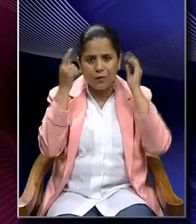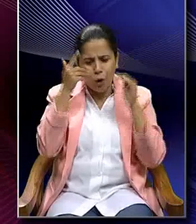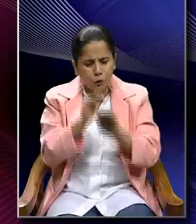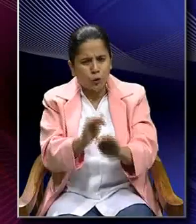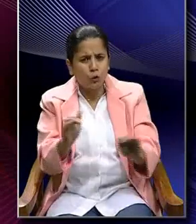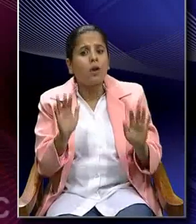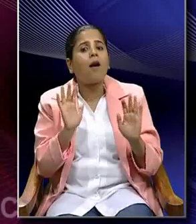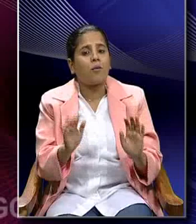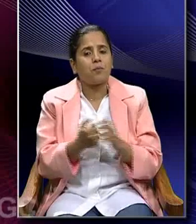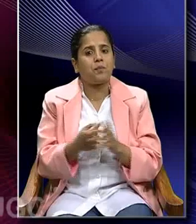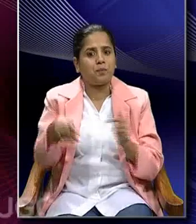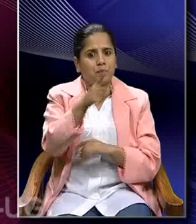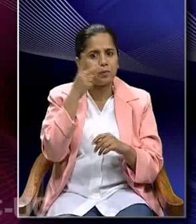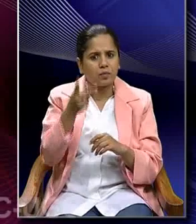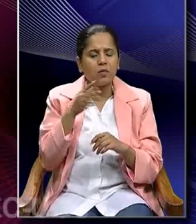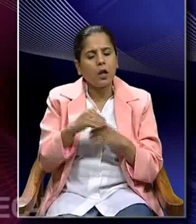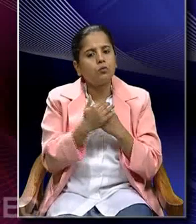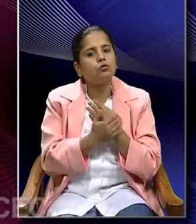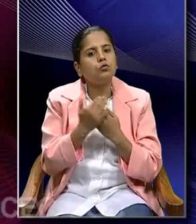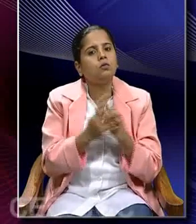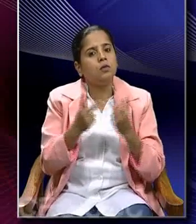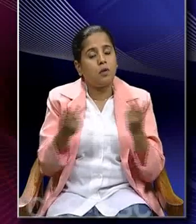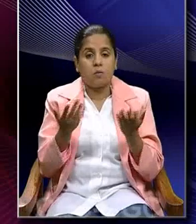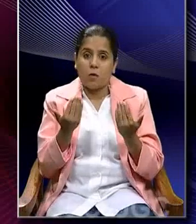girls. So you could have a pampered,